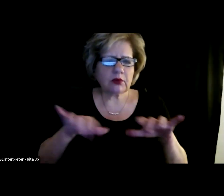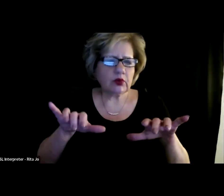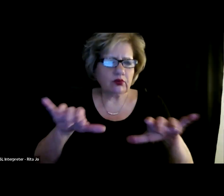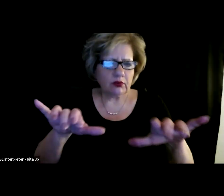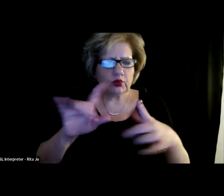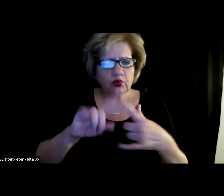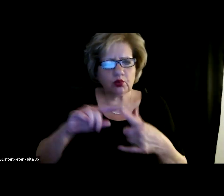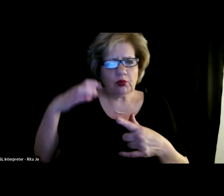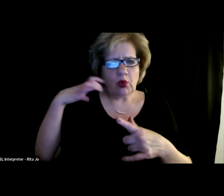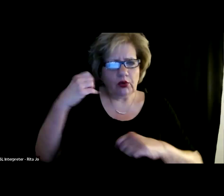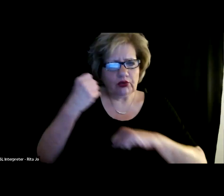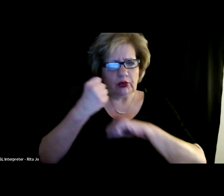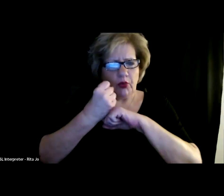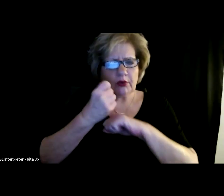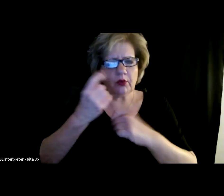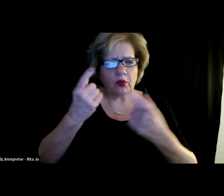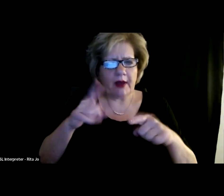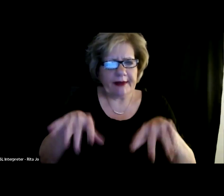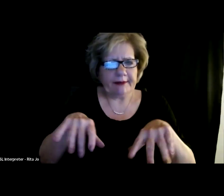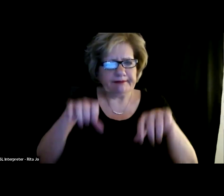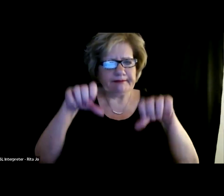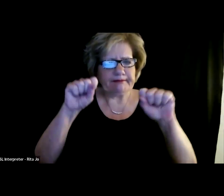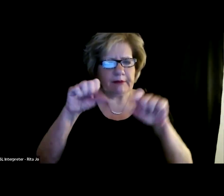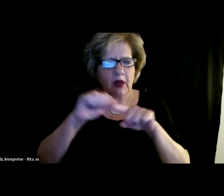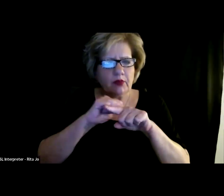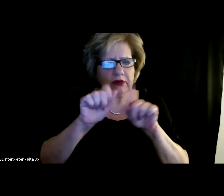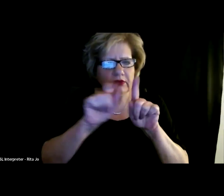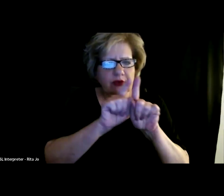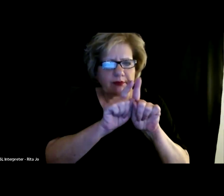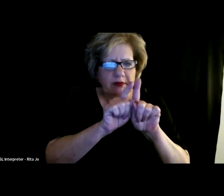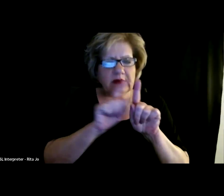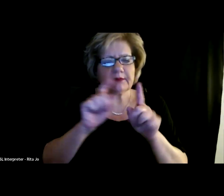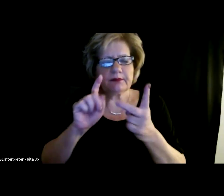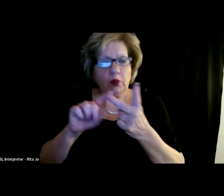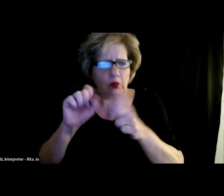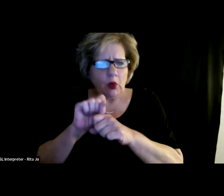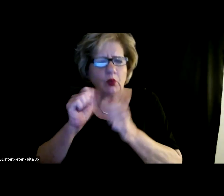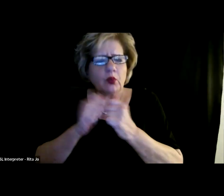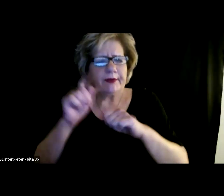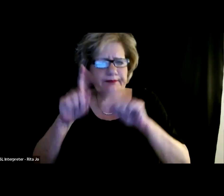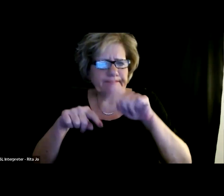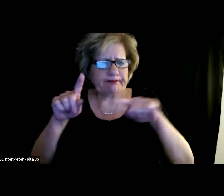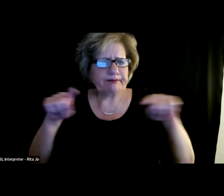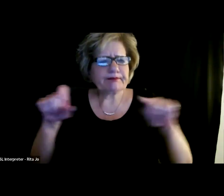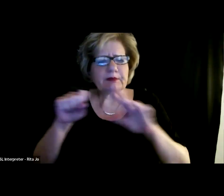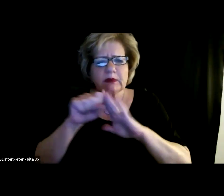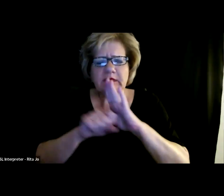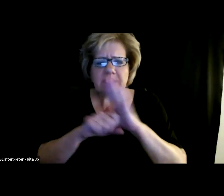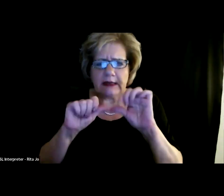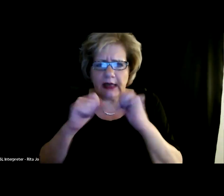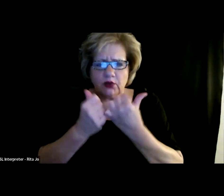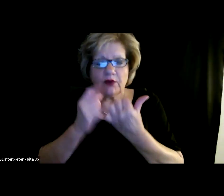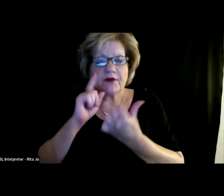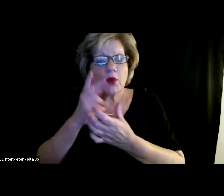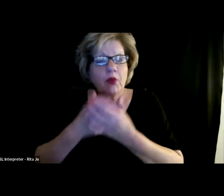adopting apprenticeship. And we work with a wide range of state agencies on behalf of the employer and the apprentice as well.